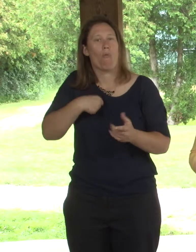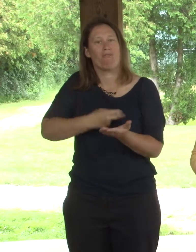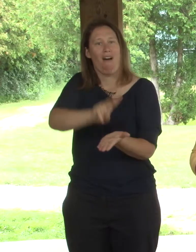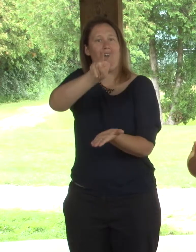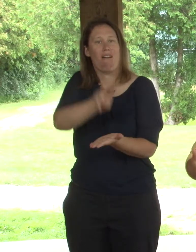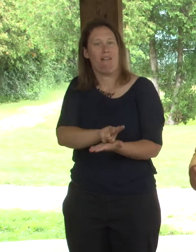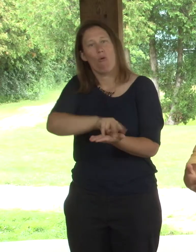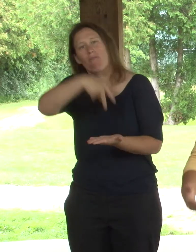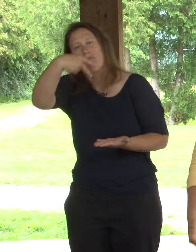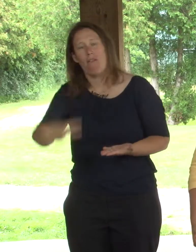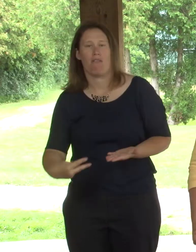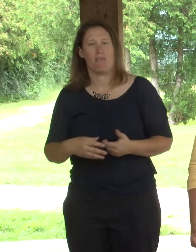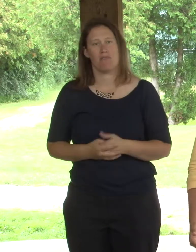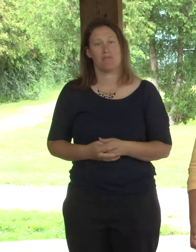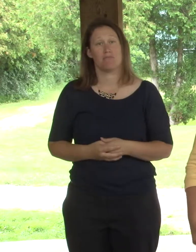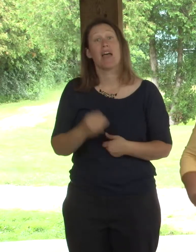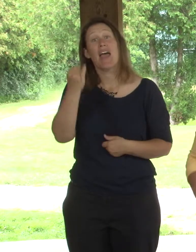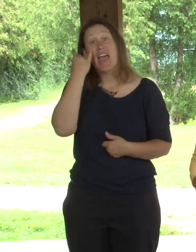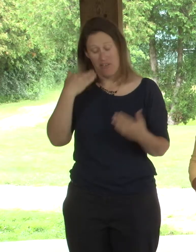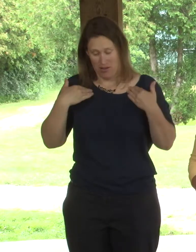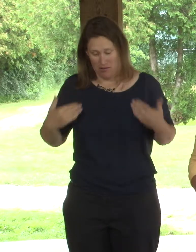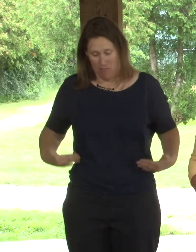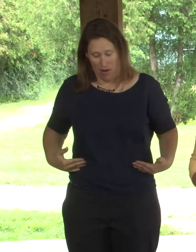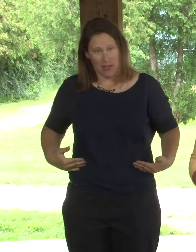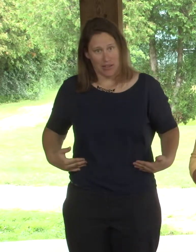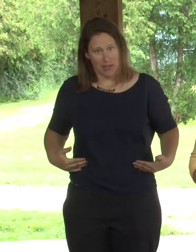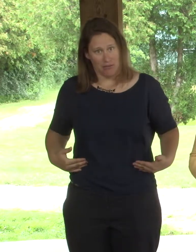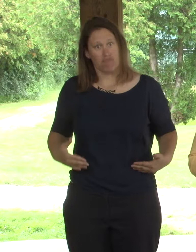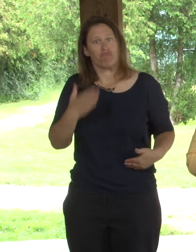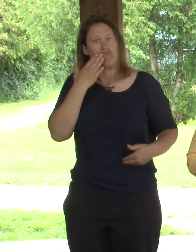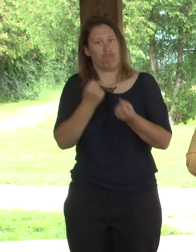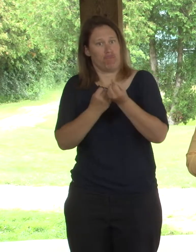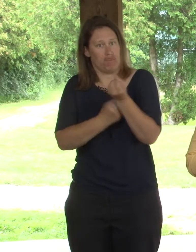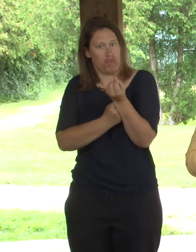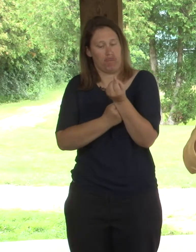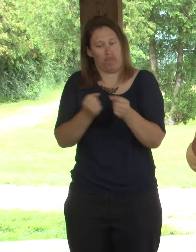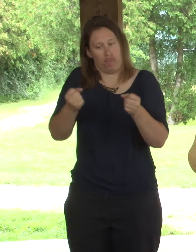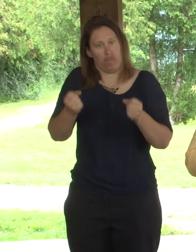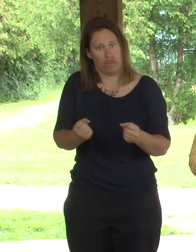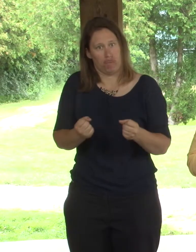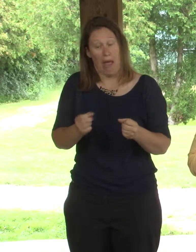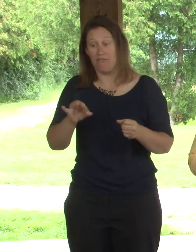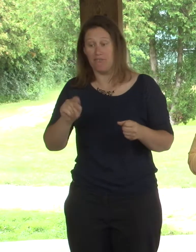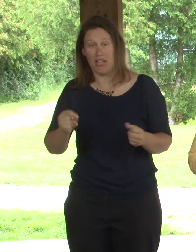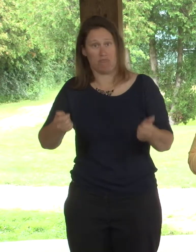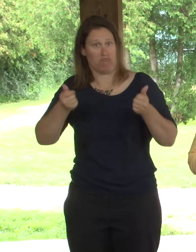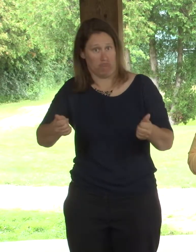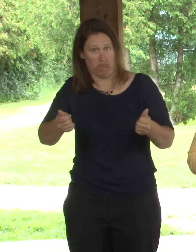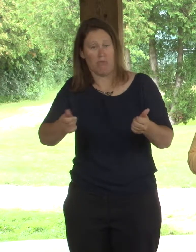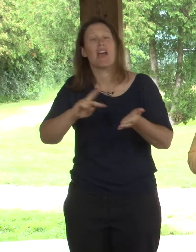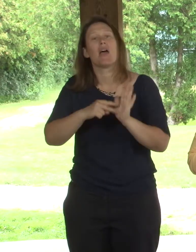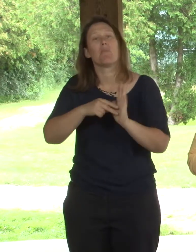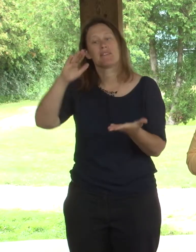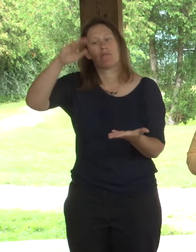strength within our body and our feet, which holds our body in the upright position, we're going to prevent and decrease the